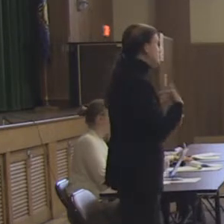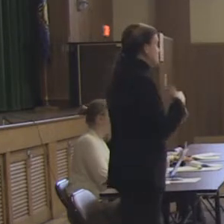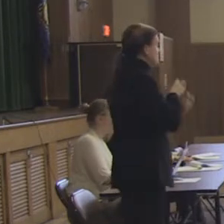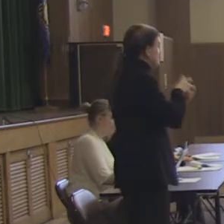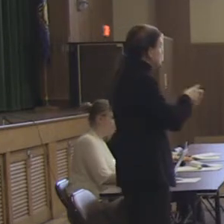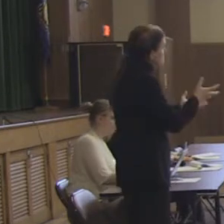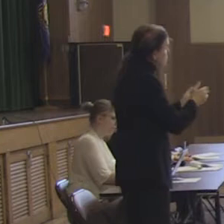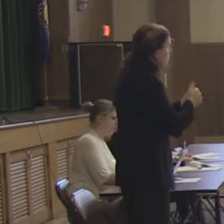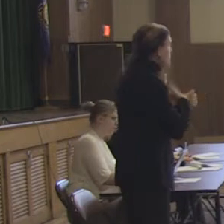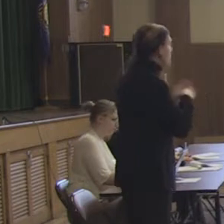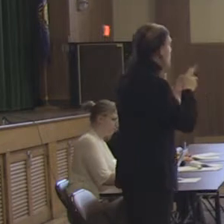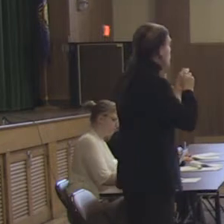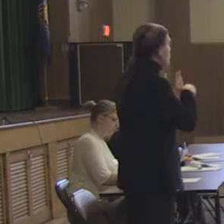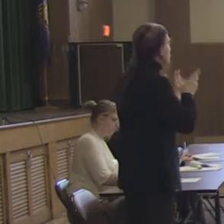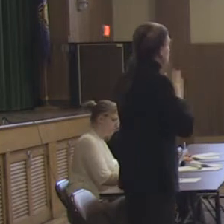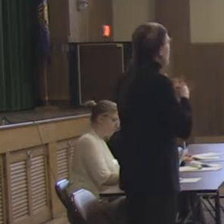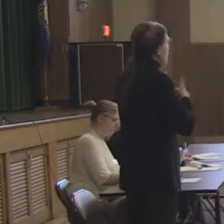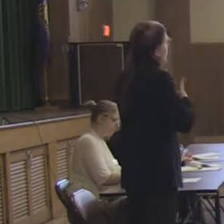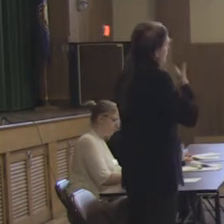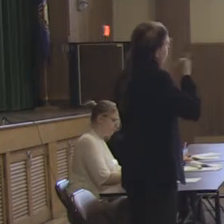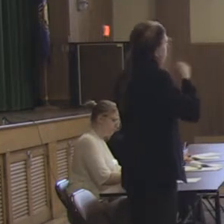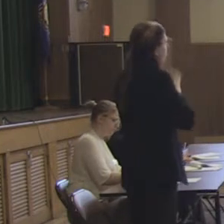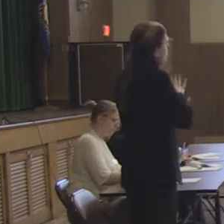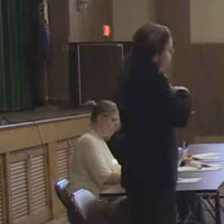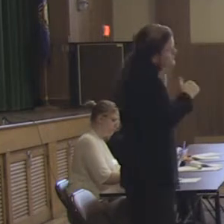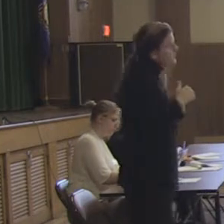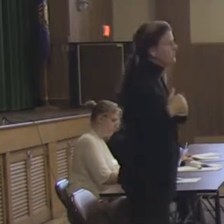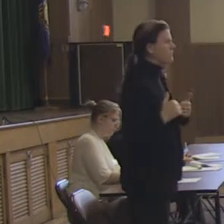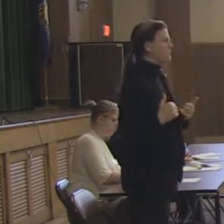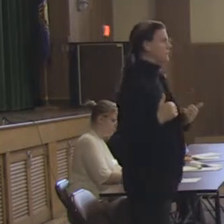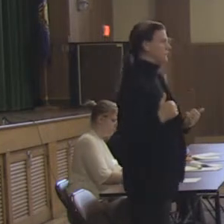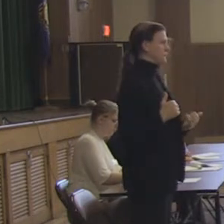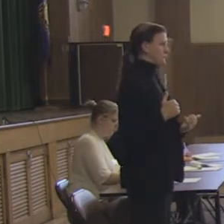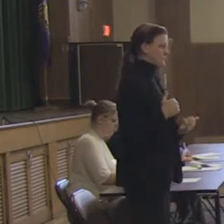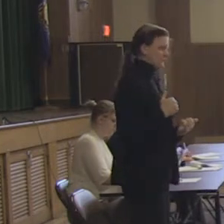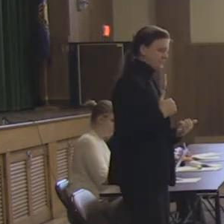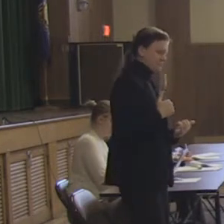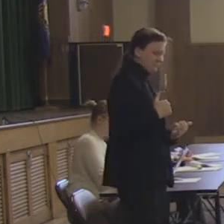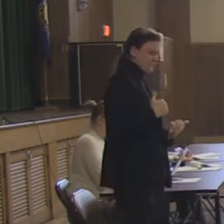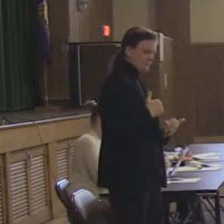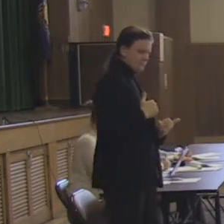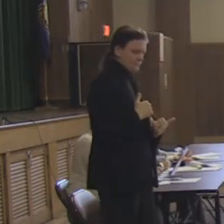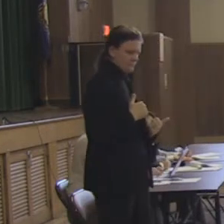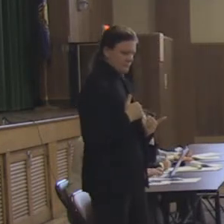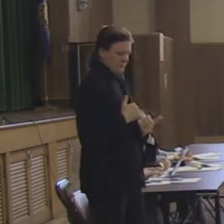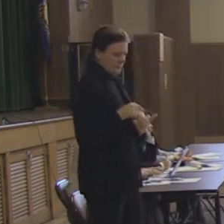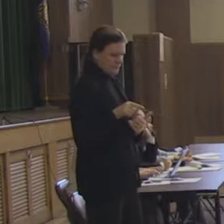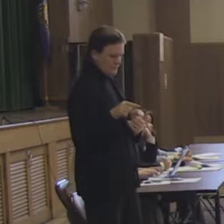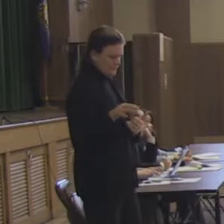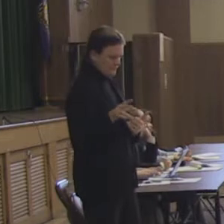someone. So at that time of being a part of SAIL,